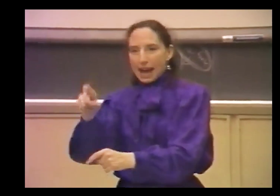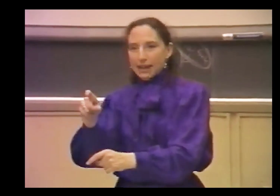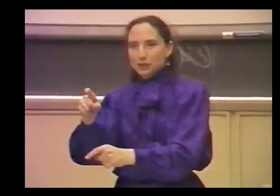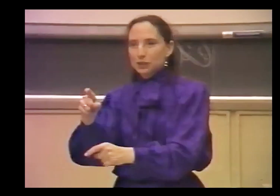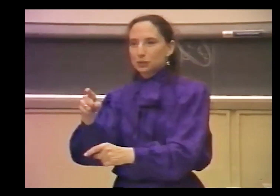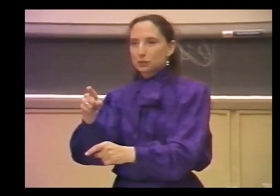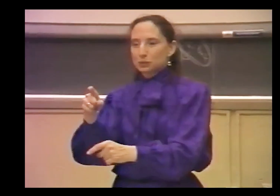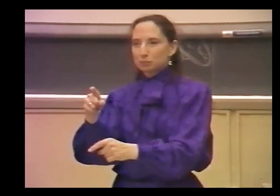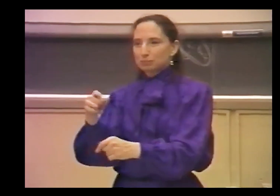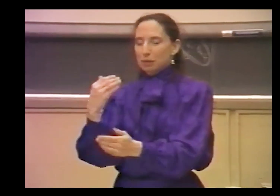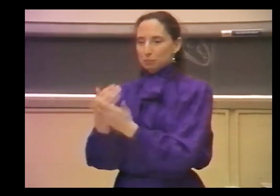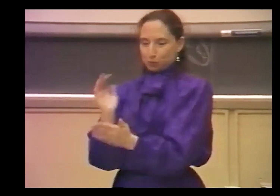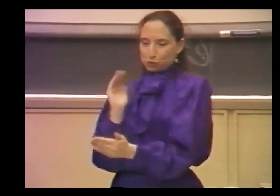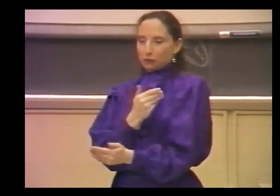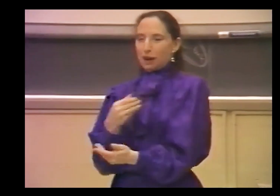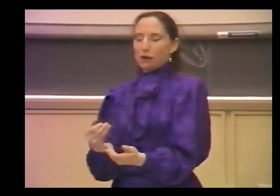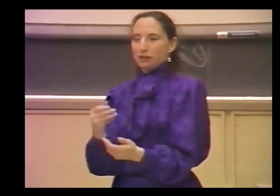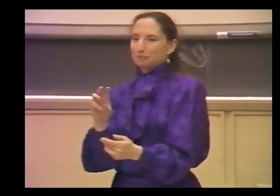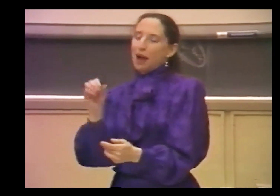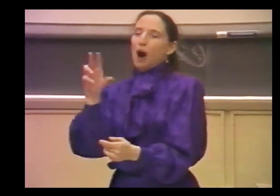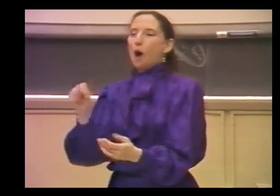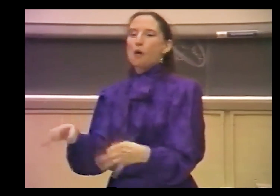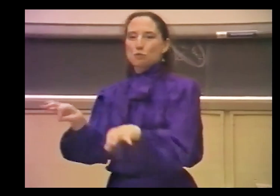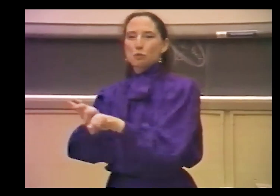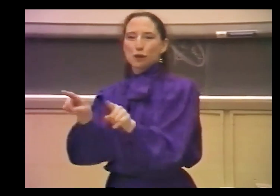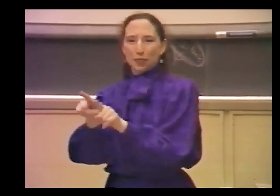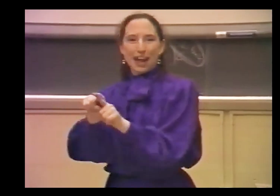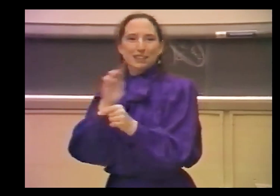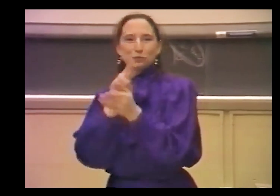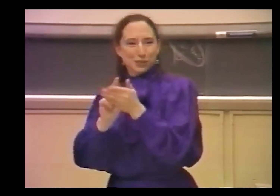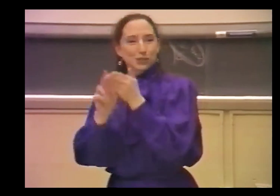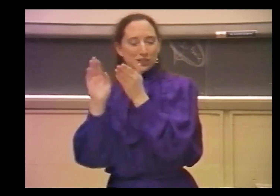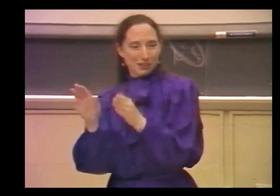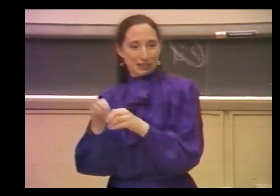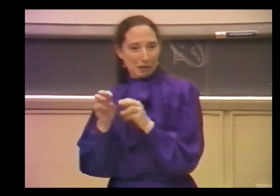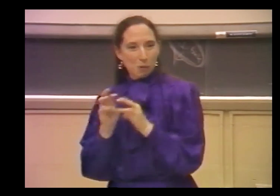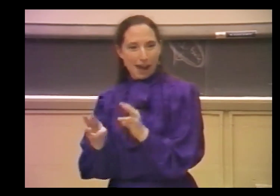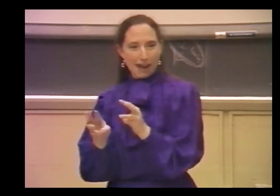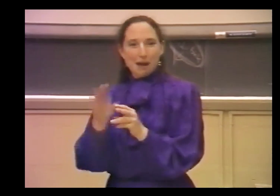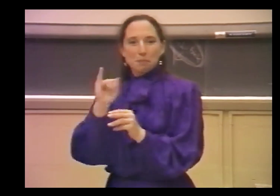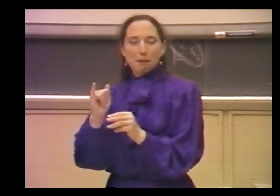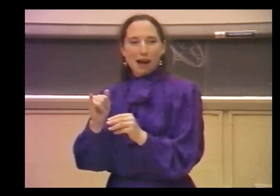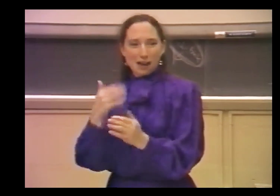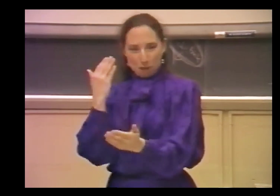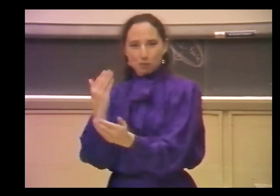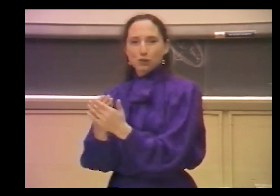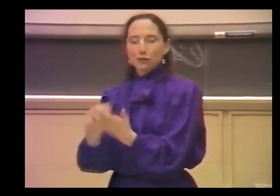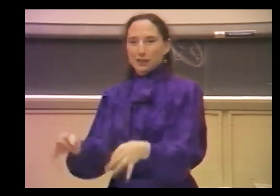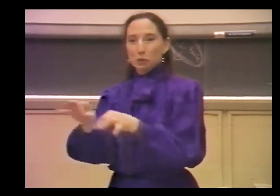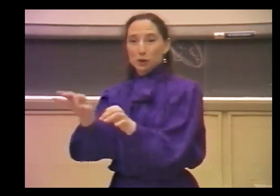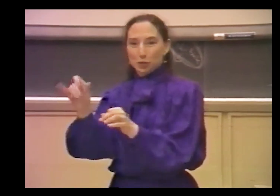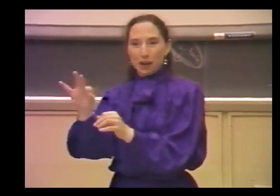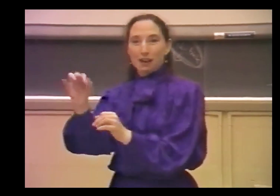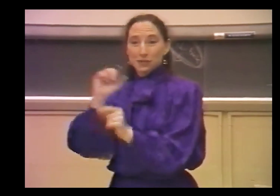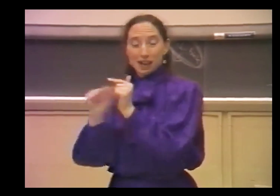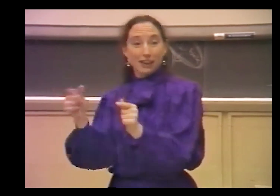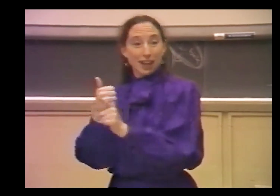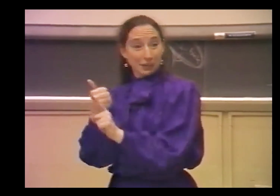had to prove our own worth as researchers in a way by proving the worth of sign